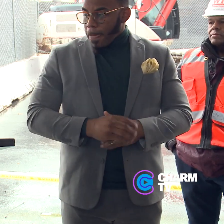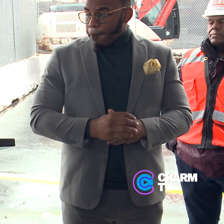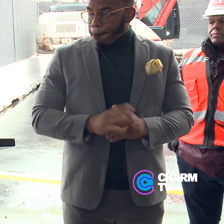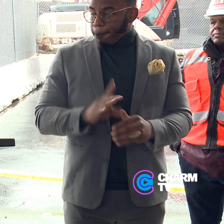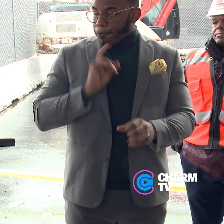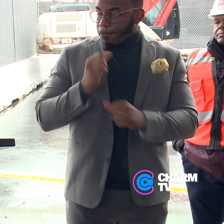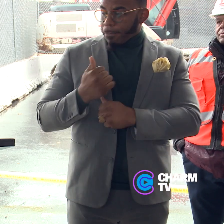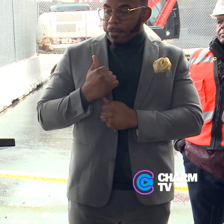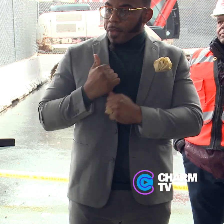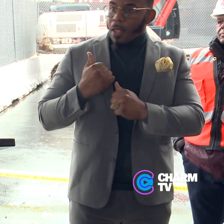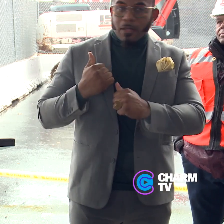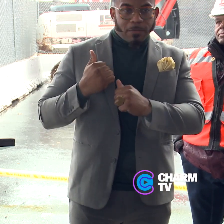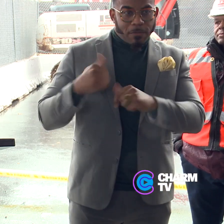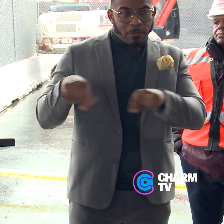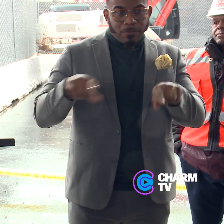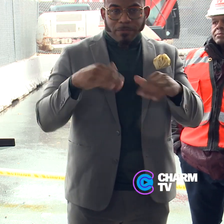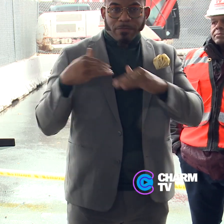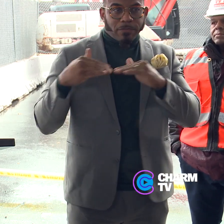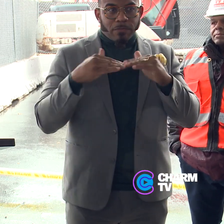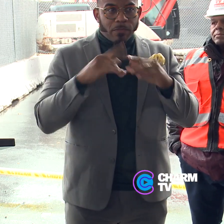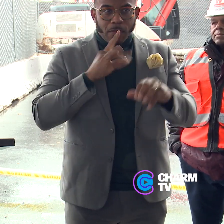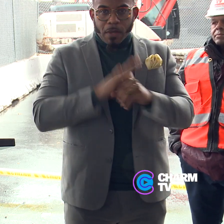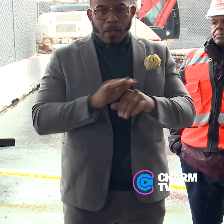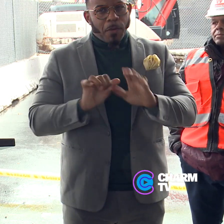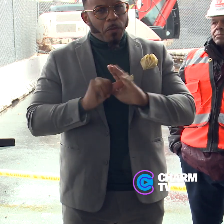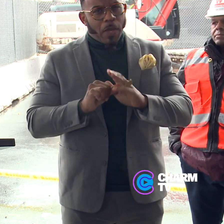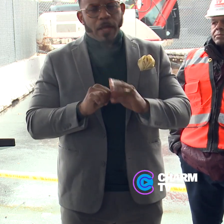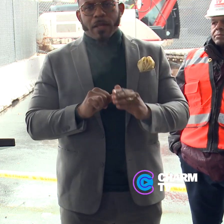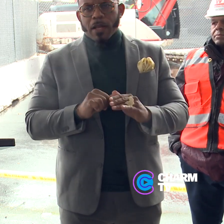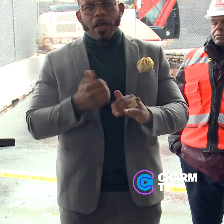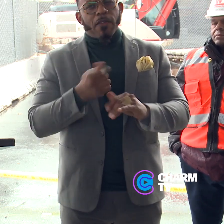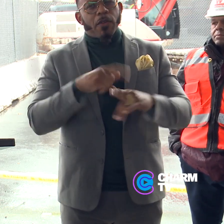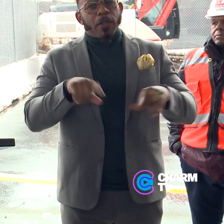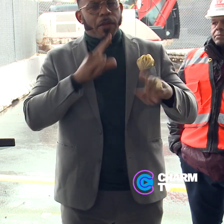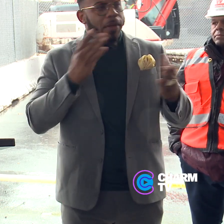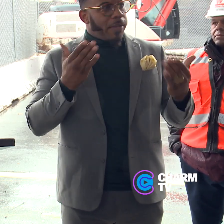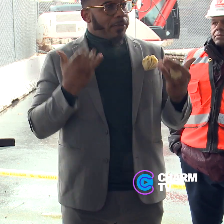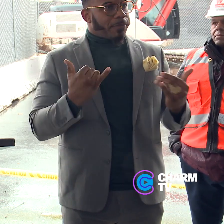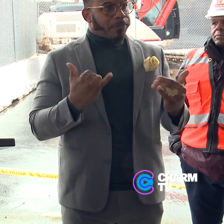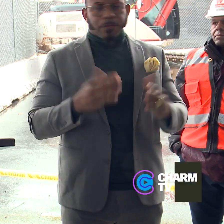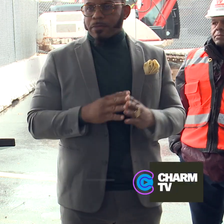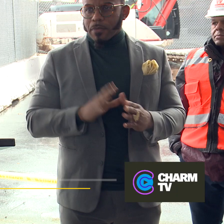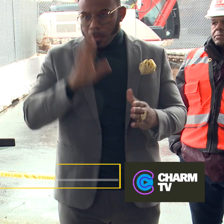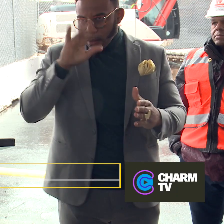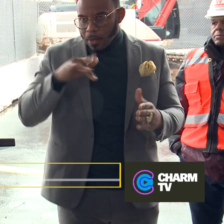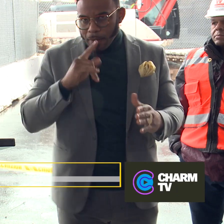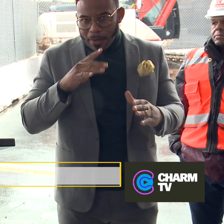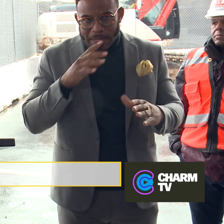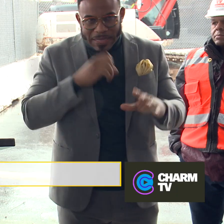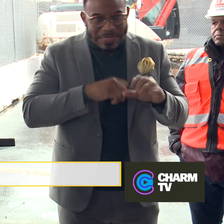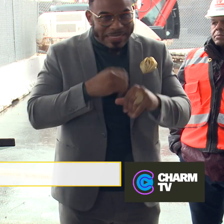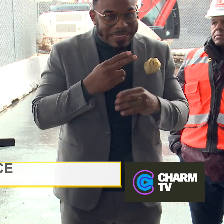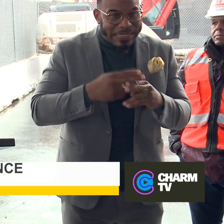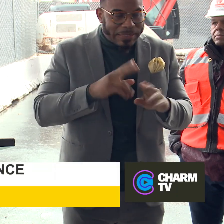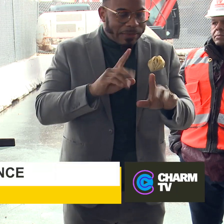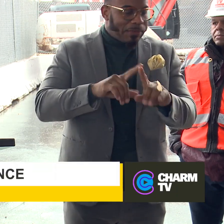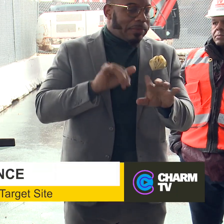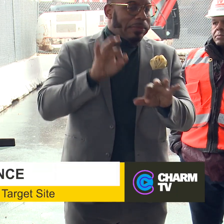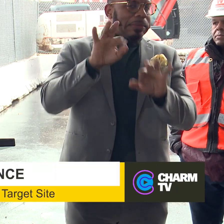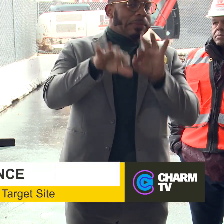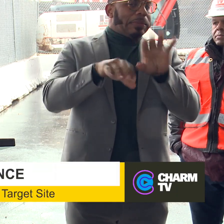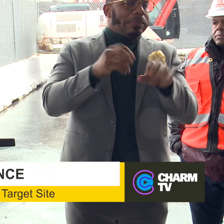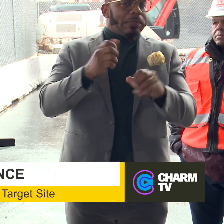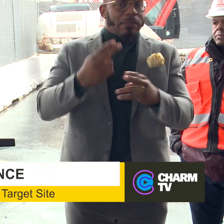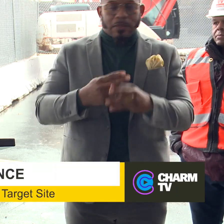Her troops are equally as committed and impressive, and quite a few of them are here today. I know I'm going to miss somebody, but I'm just going to